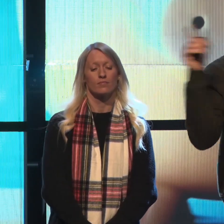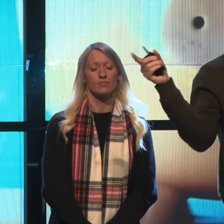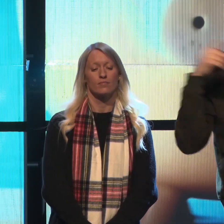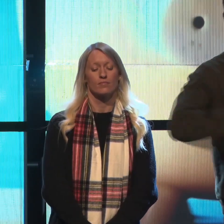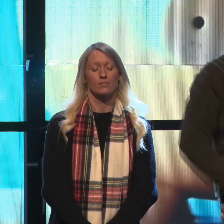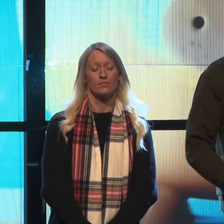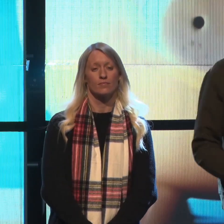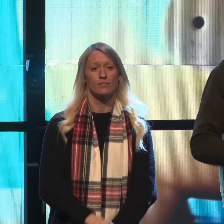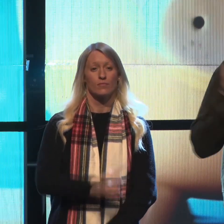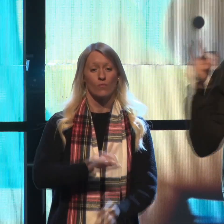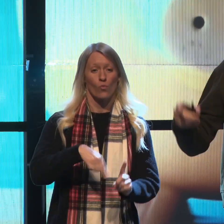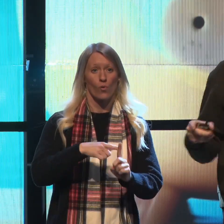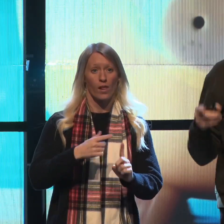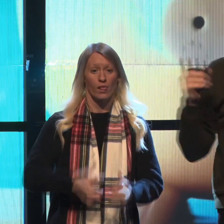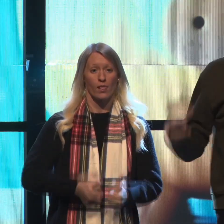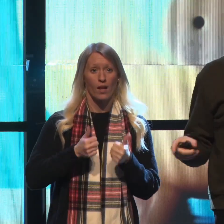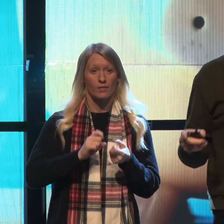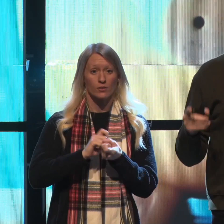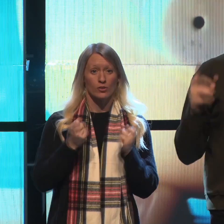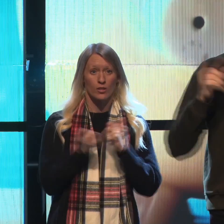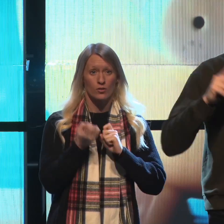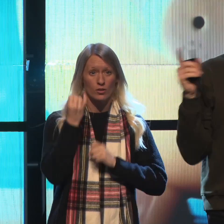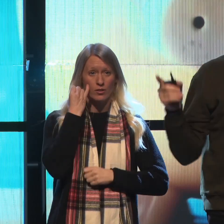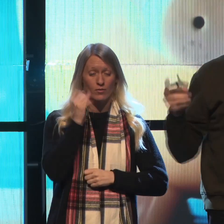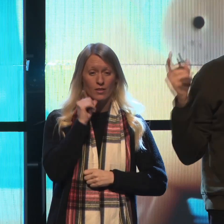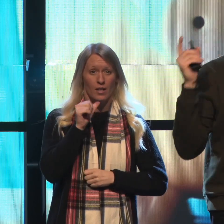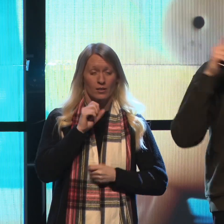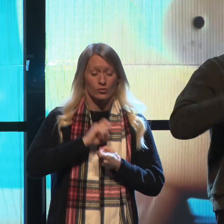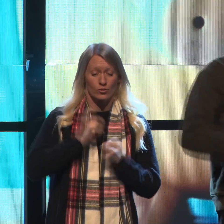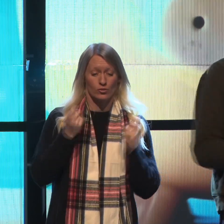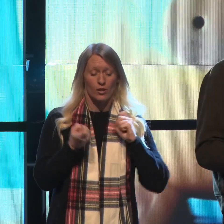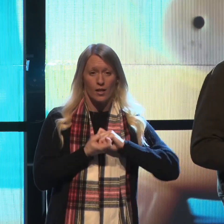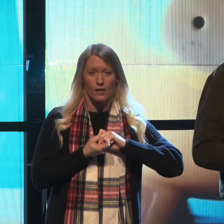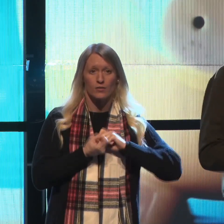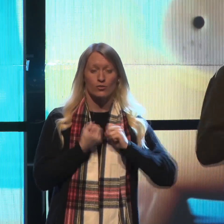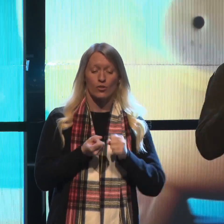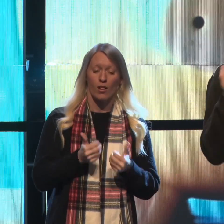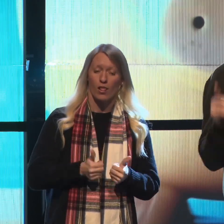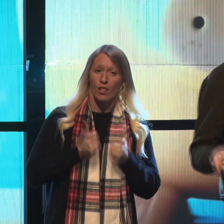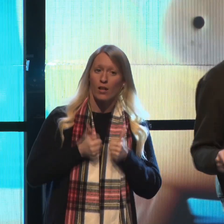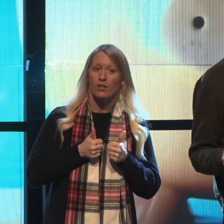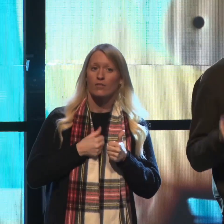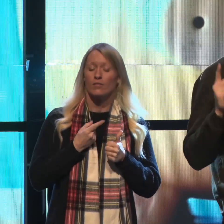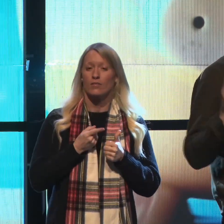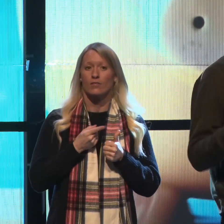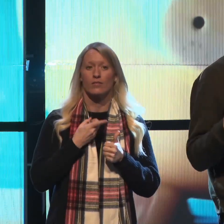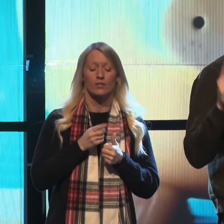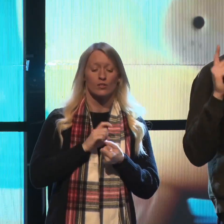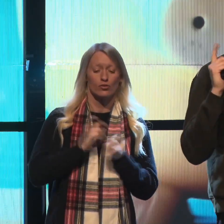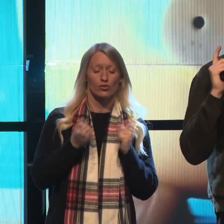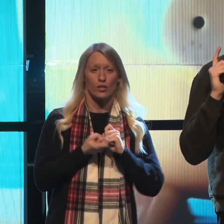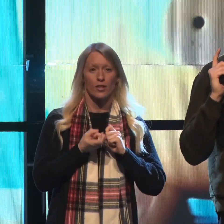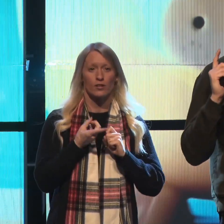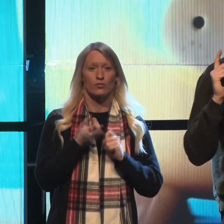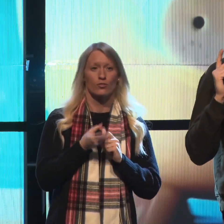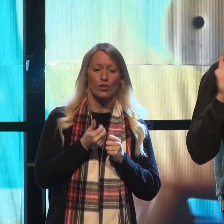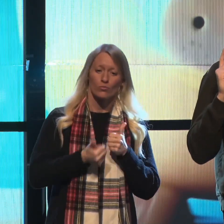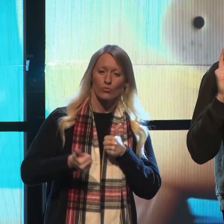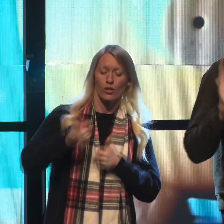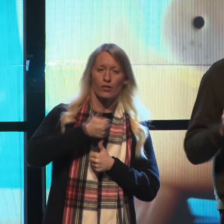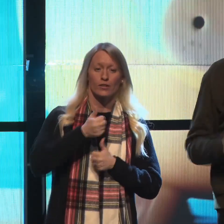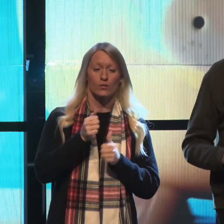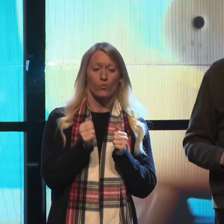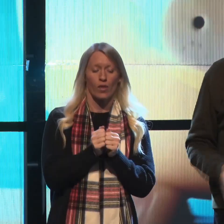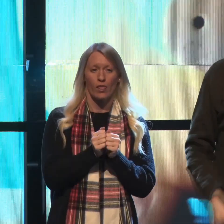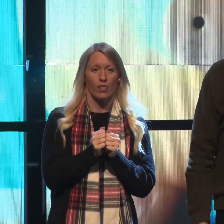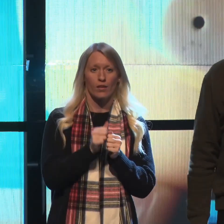And if when life changes, if we don't change our values, or not our values, but if we don't live into our values, and if we don't change our priorities with it,